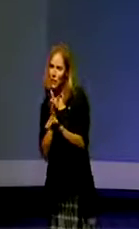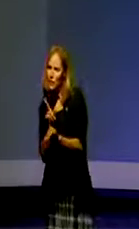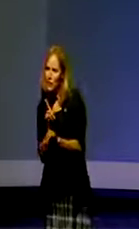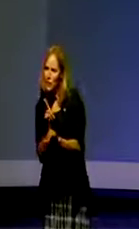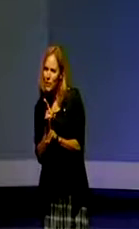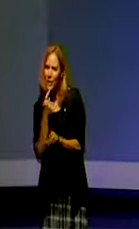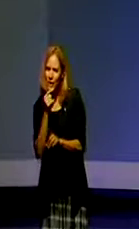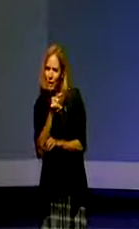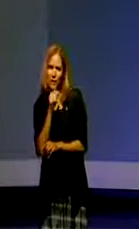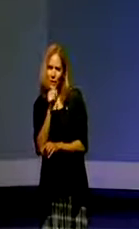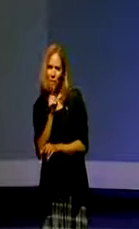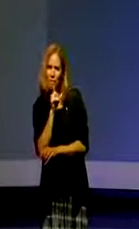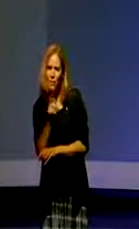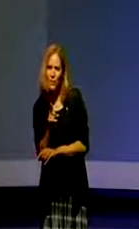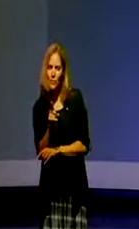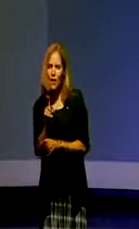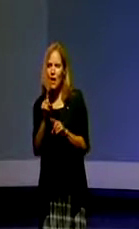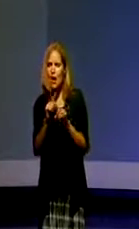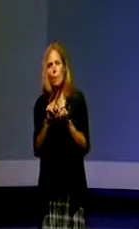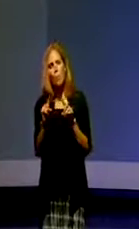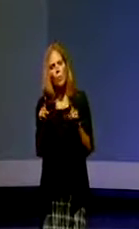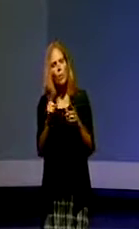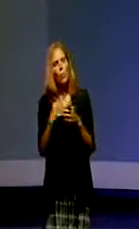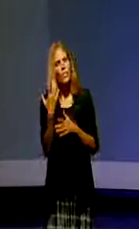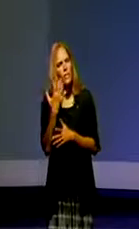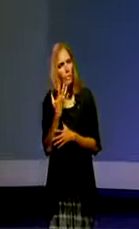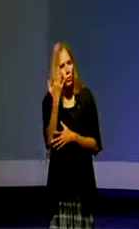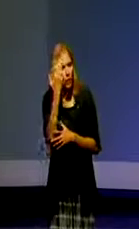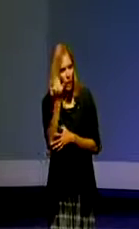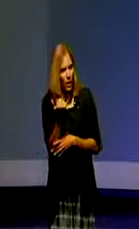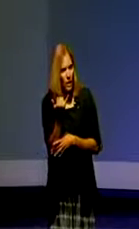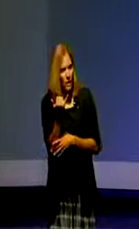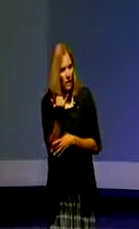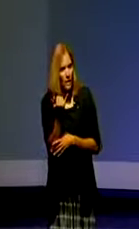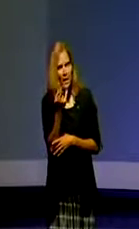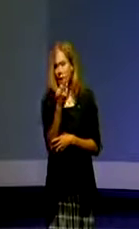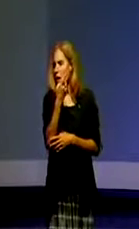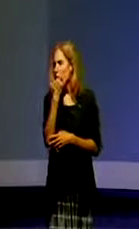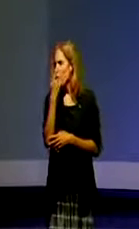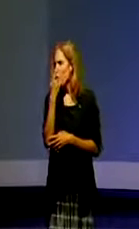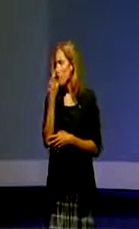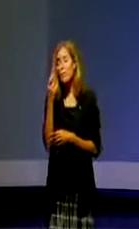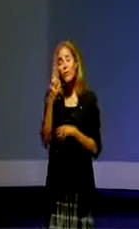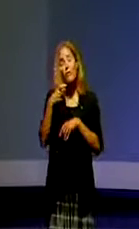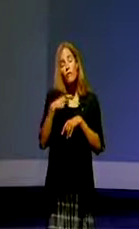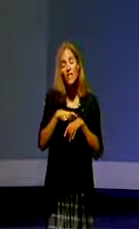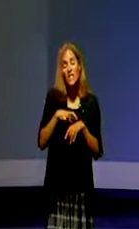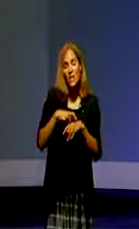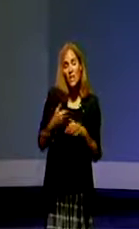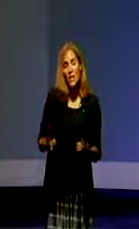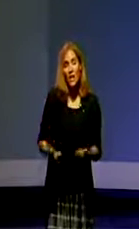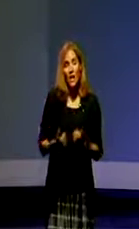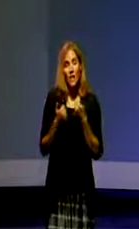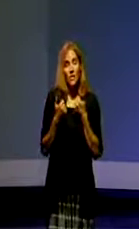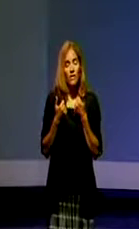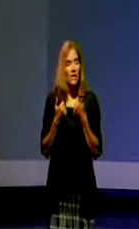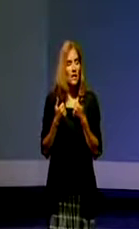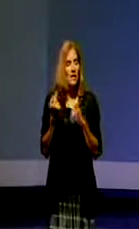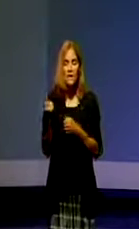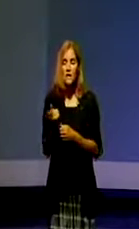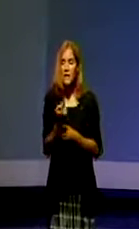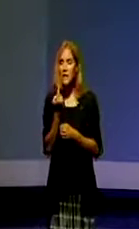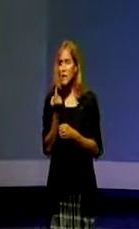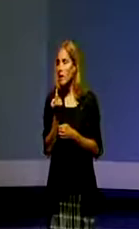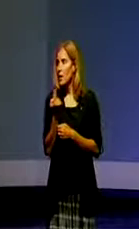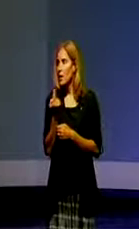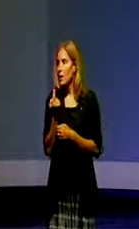will tell you that. What they are amazed at, though, is maybe for the first time in their life, they've sat under someone,